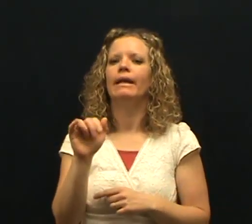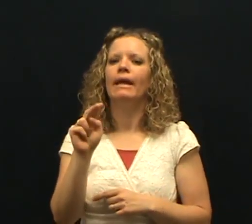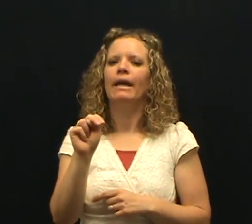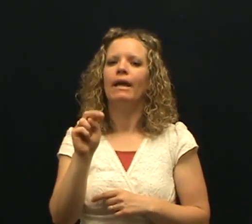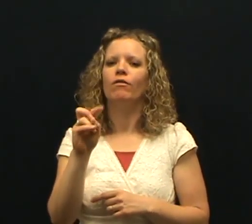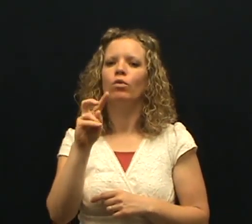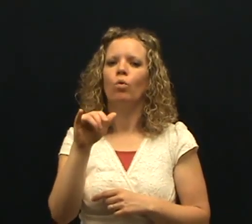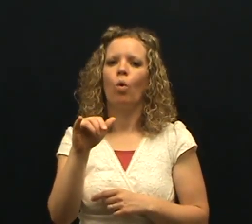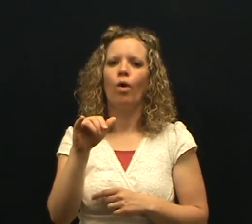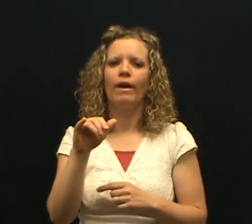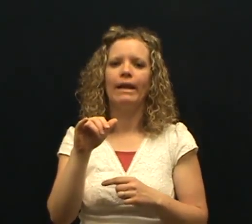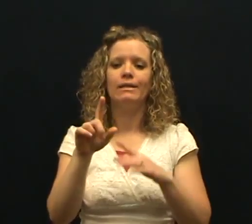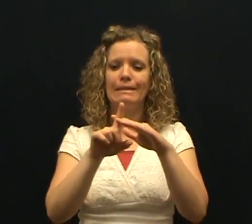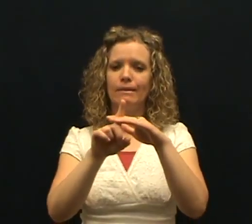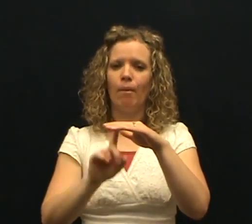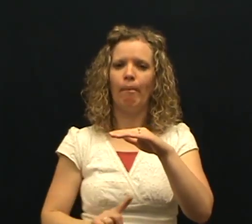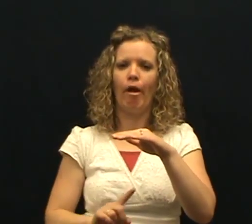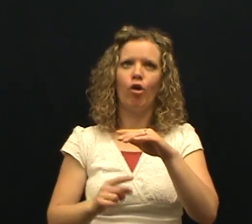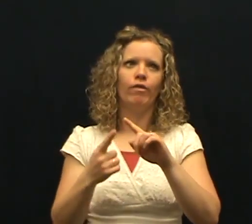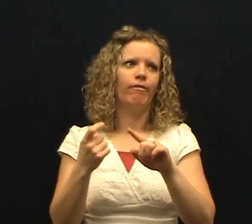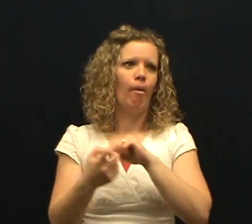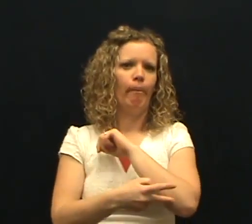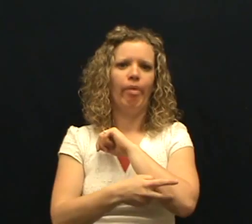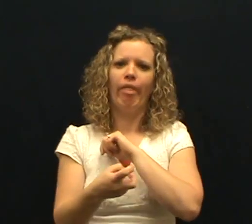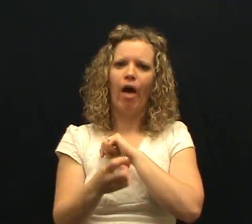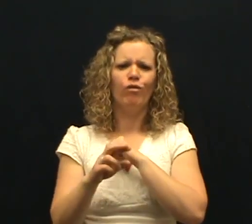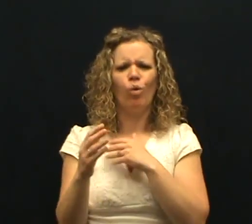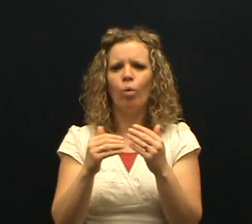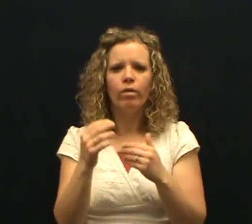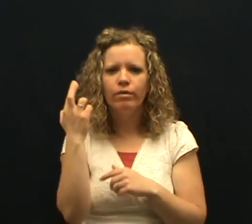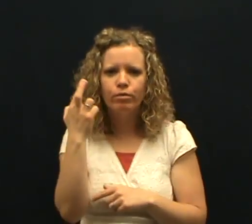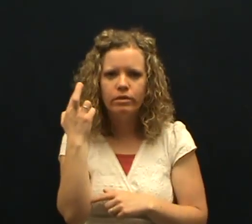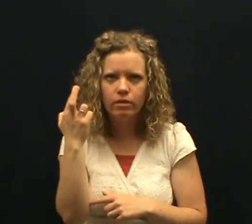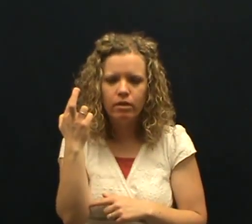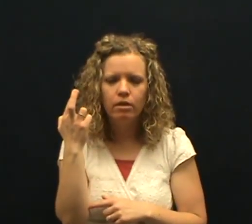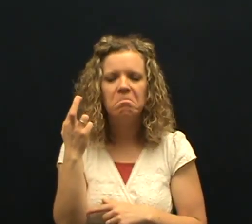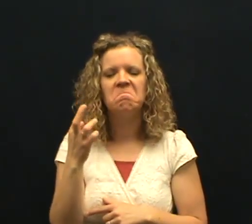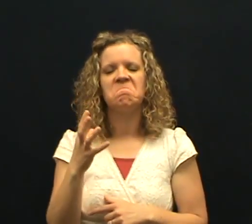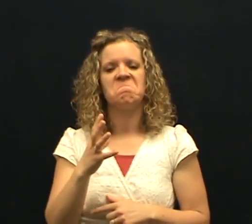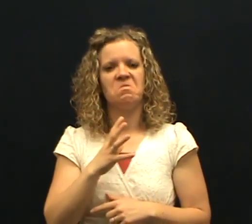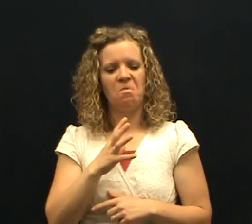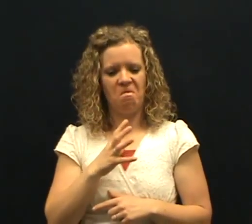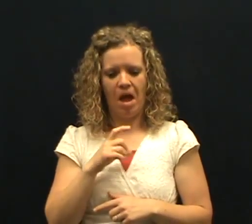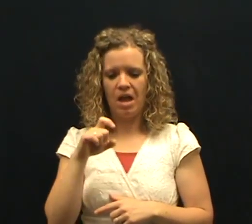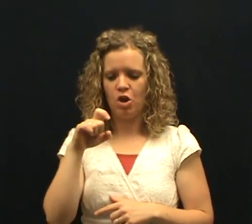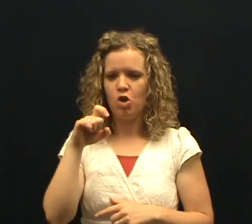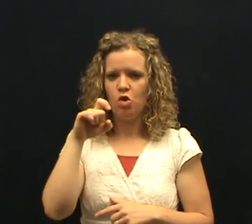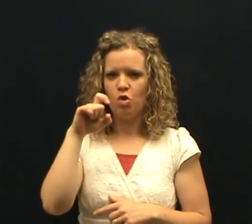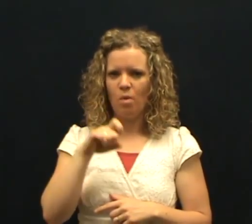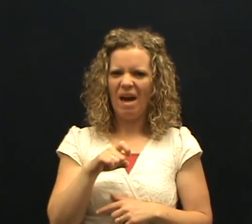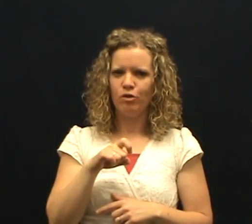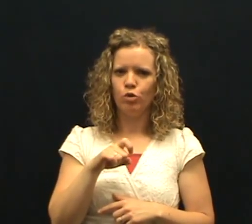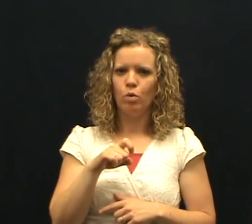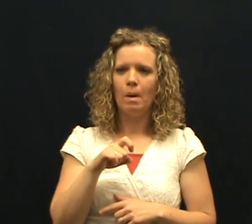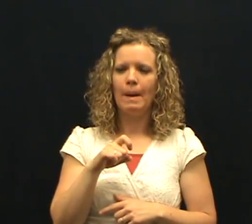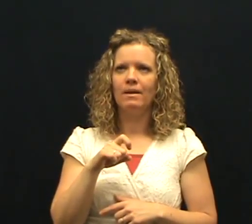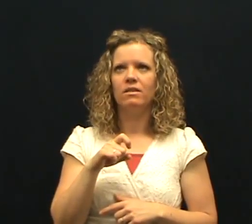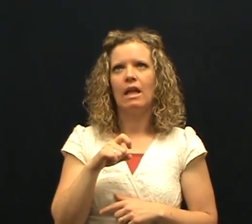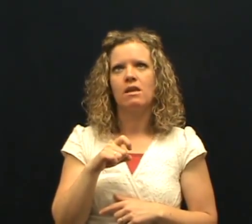theft or some other reason, we would have to count it as sold, because we haven't been